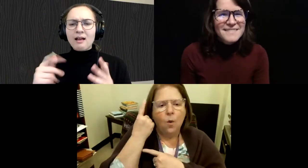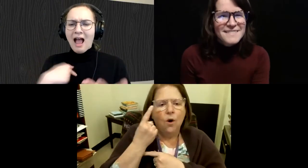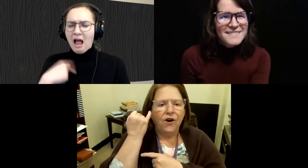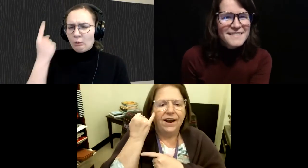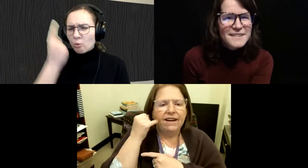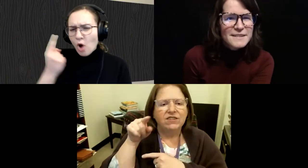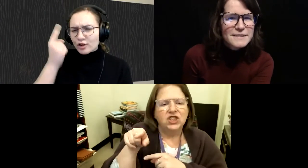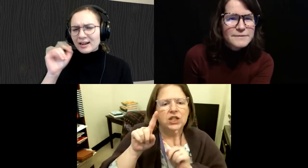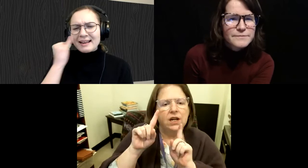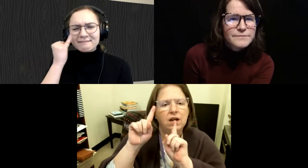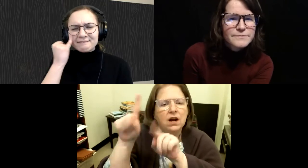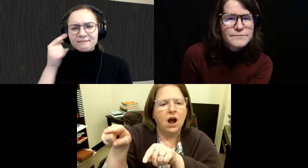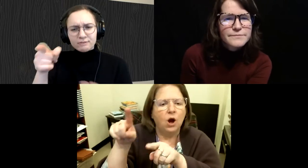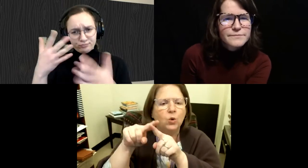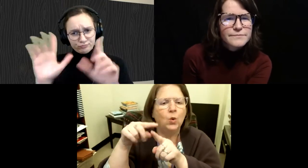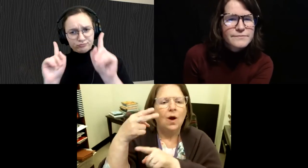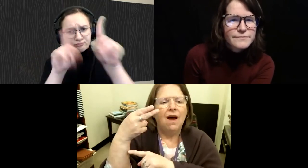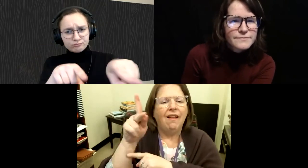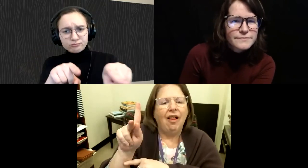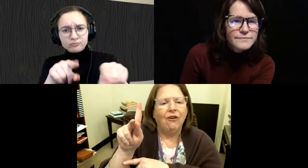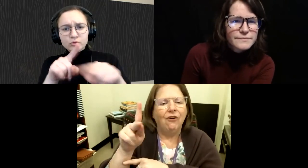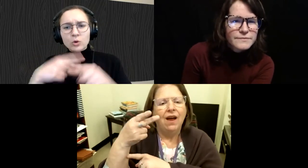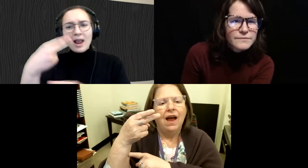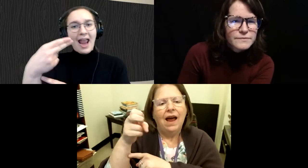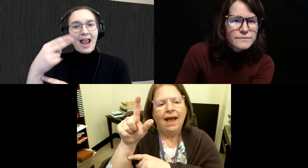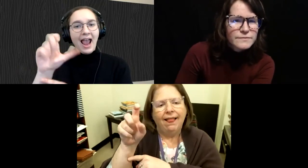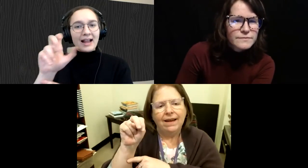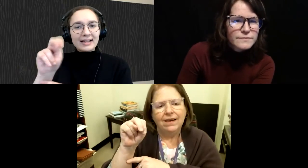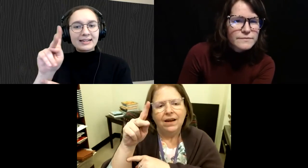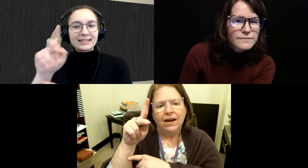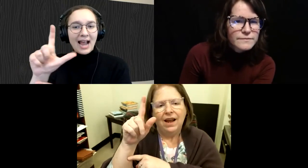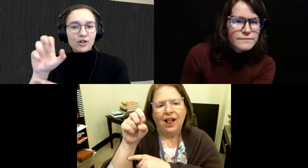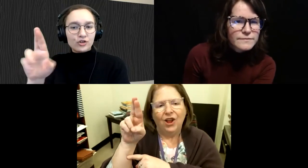Okay, so I'm wondering if she has been to the Helen Keller